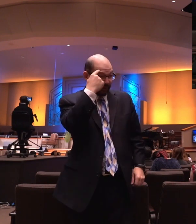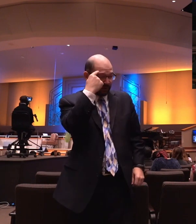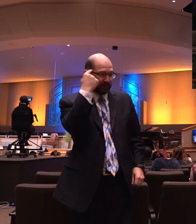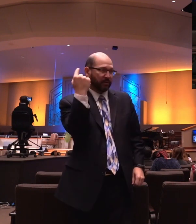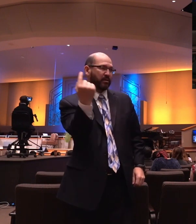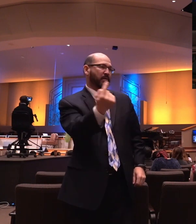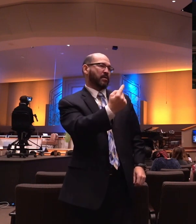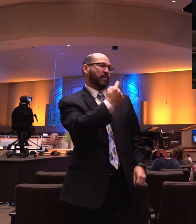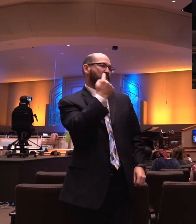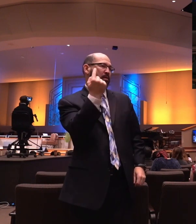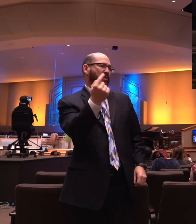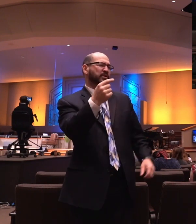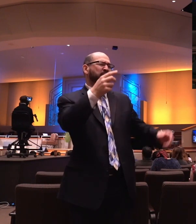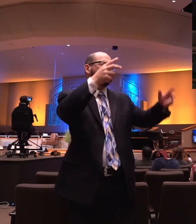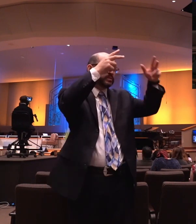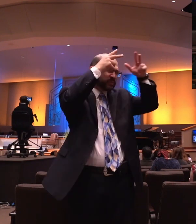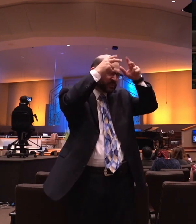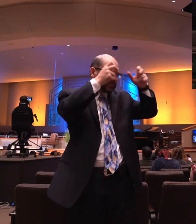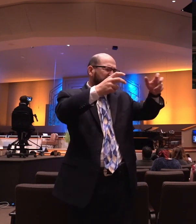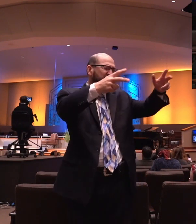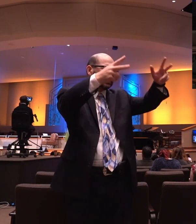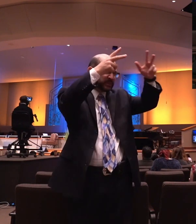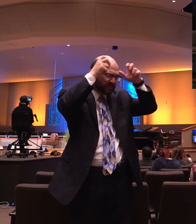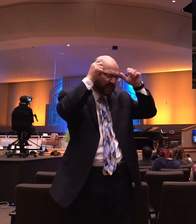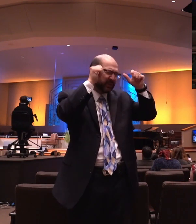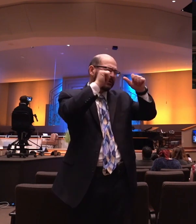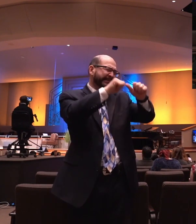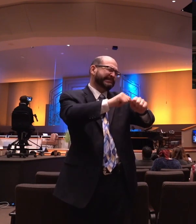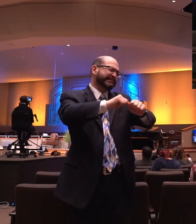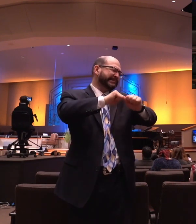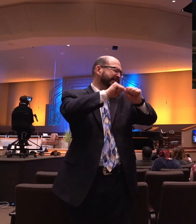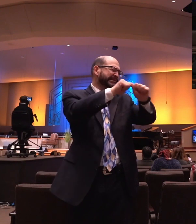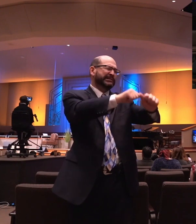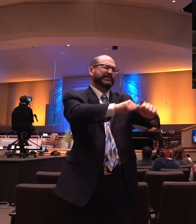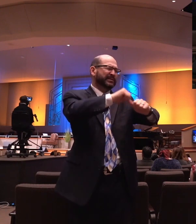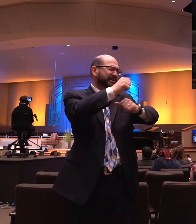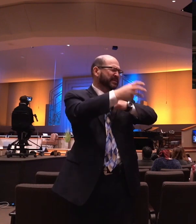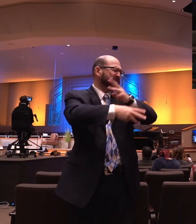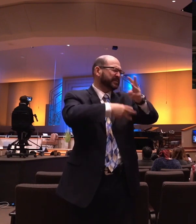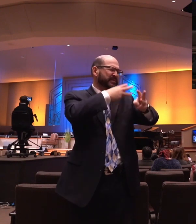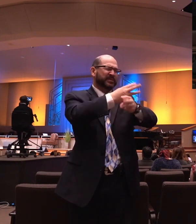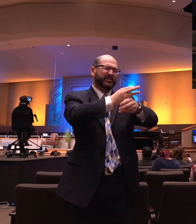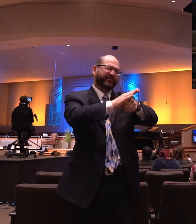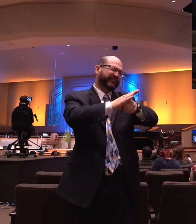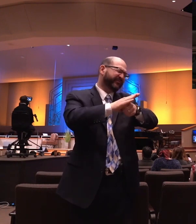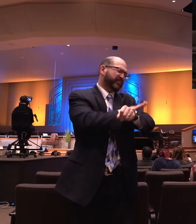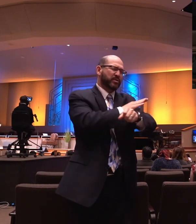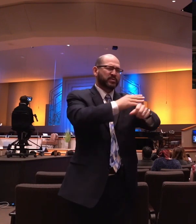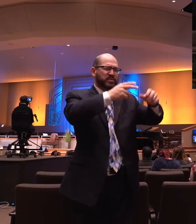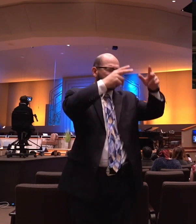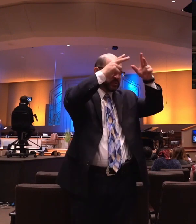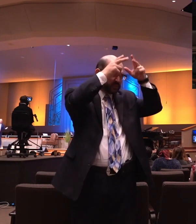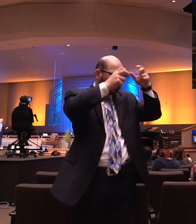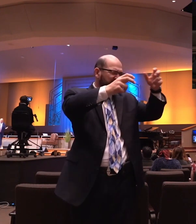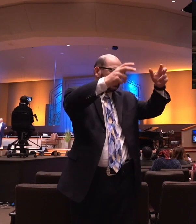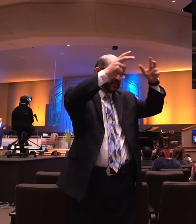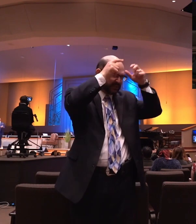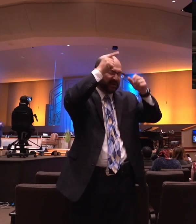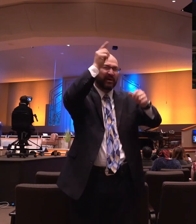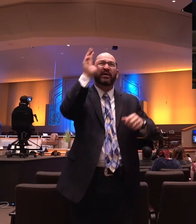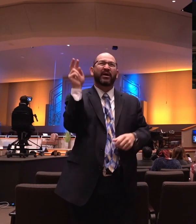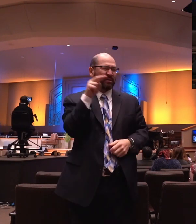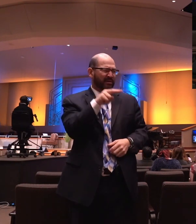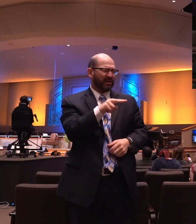thoughts of his heart was only evil continually. The world was consumed with wickedness. It grieved